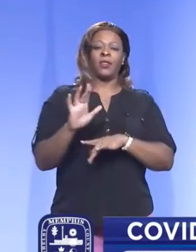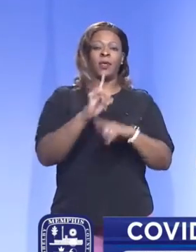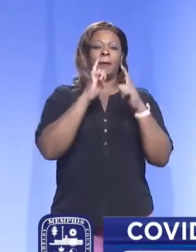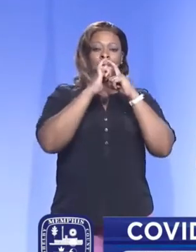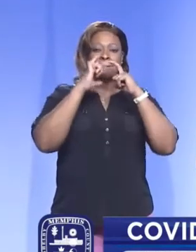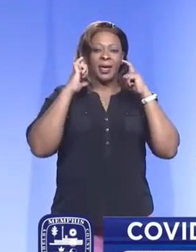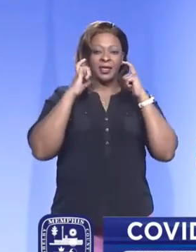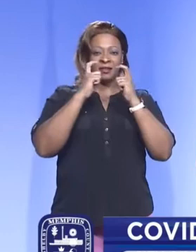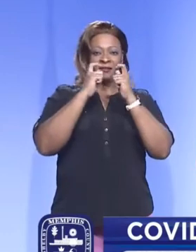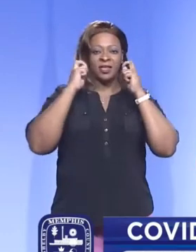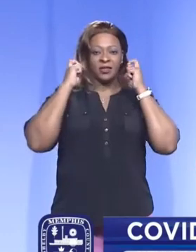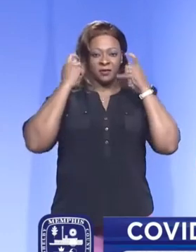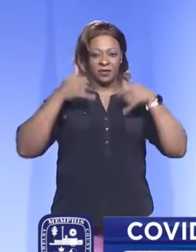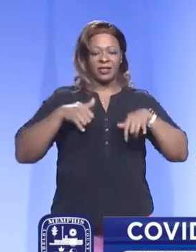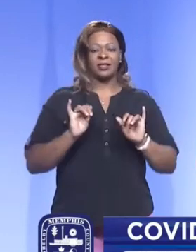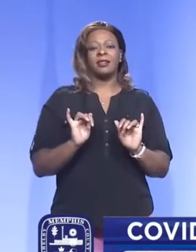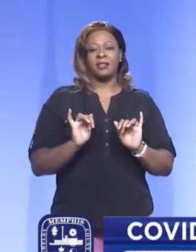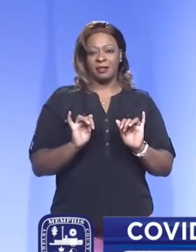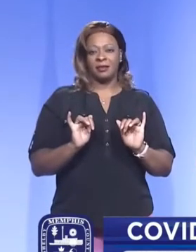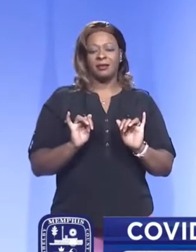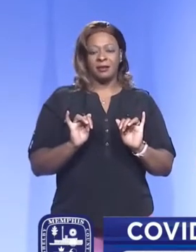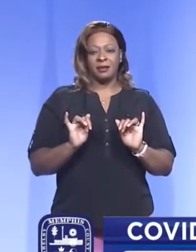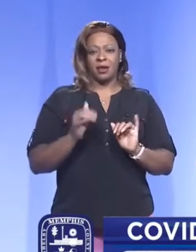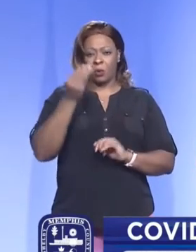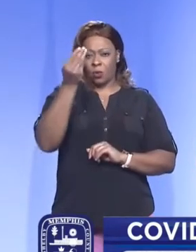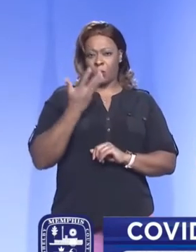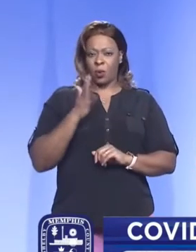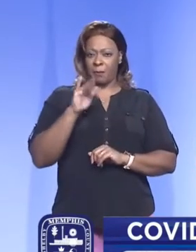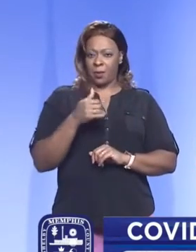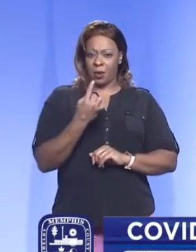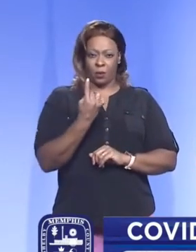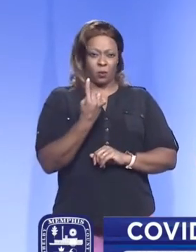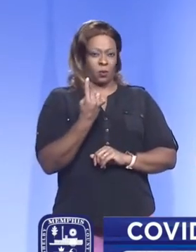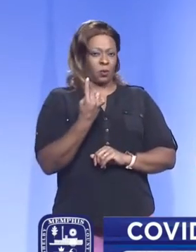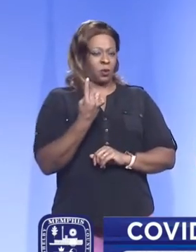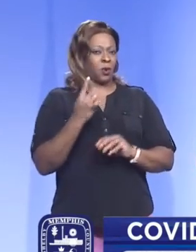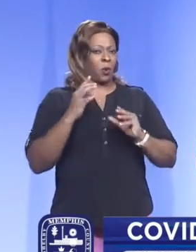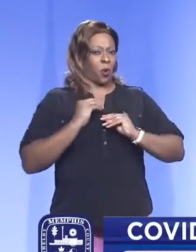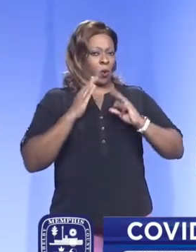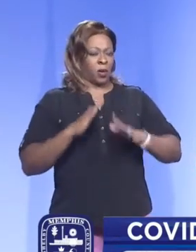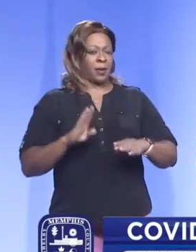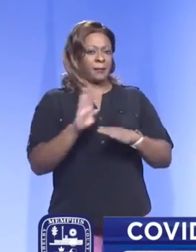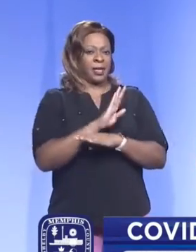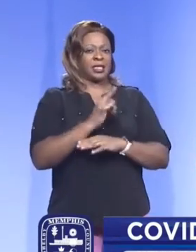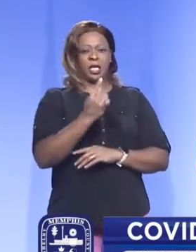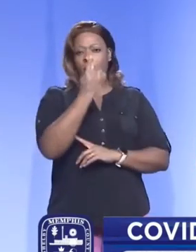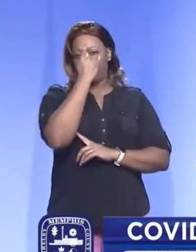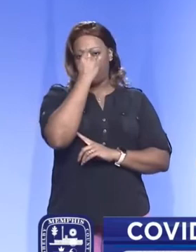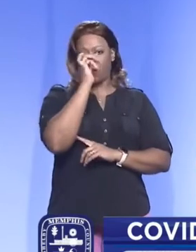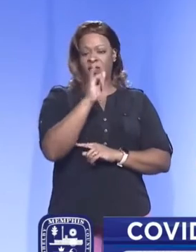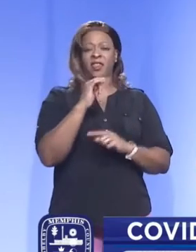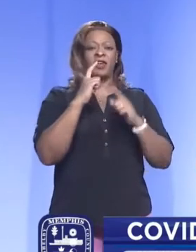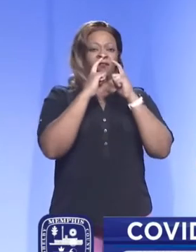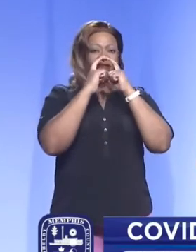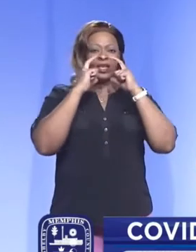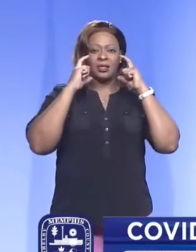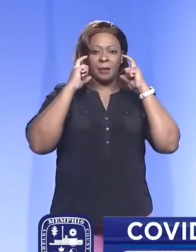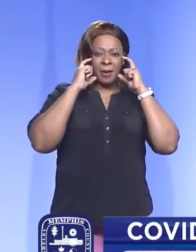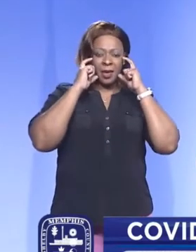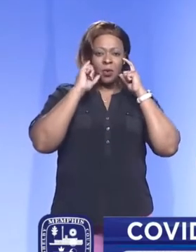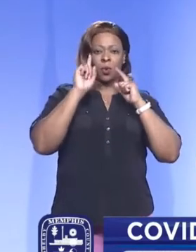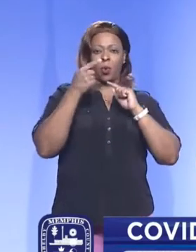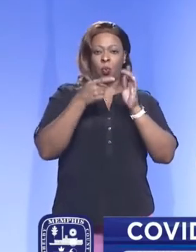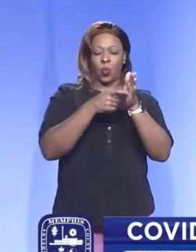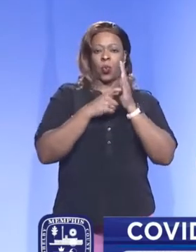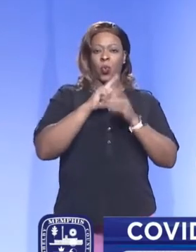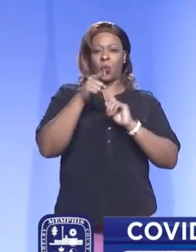face covering. I was told by one owner of an establishment that he thought that the face mask was required